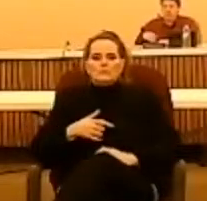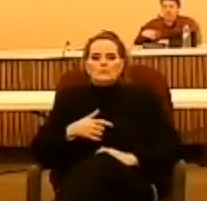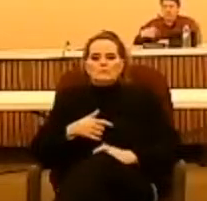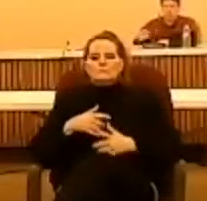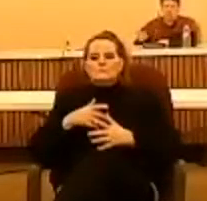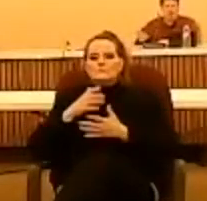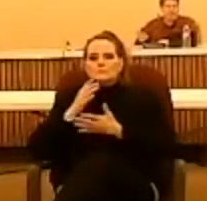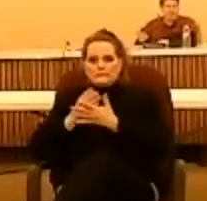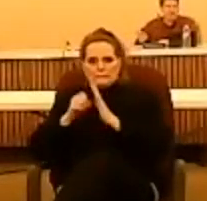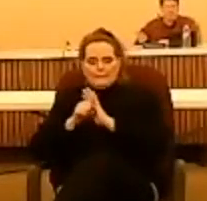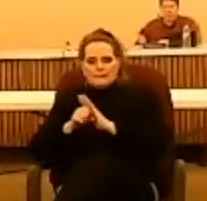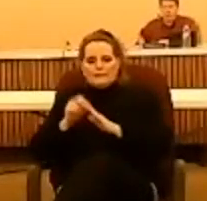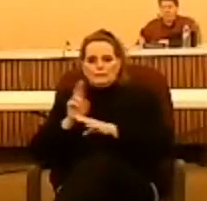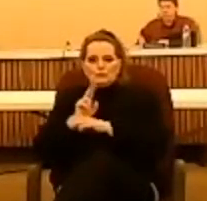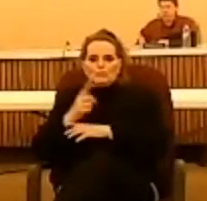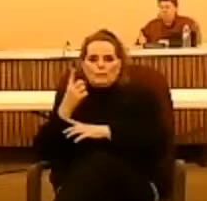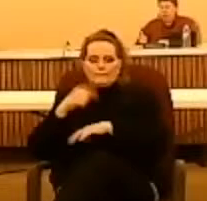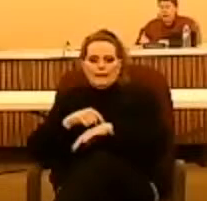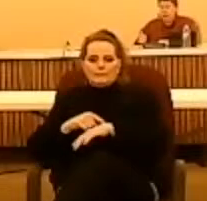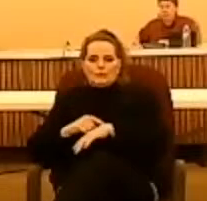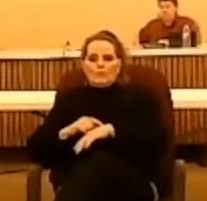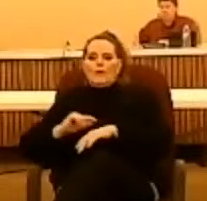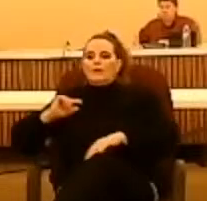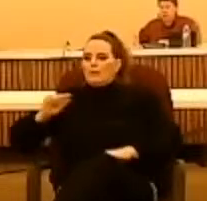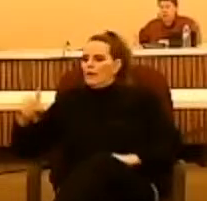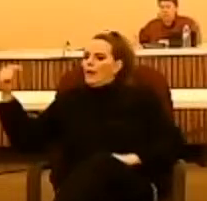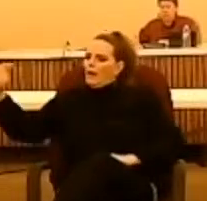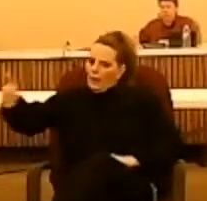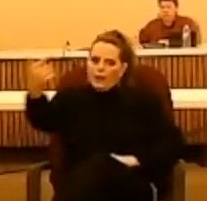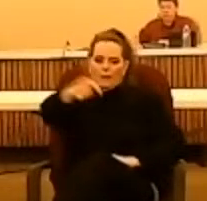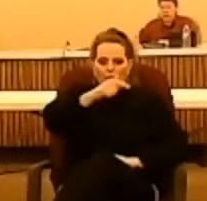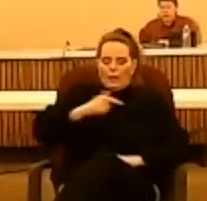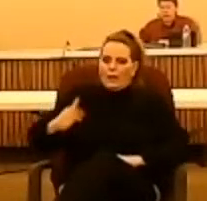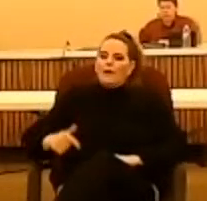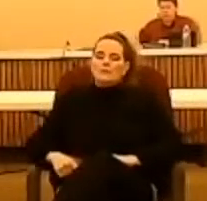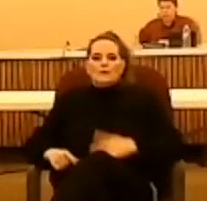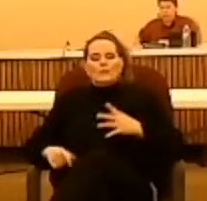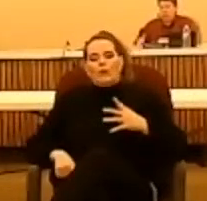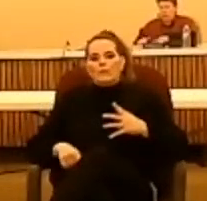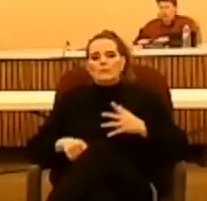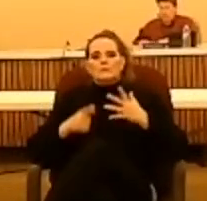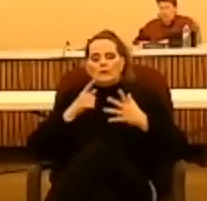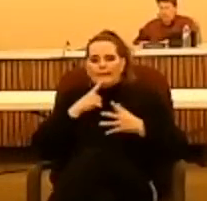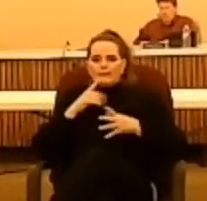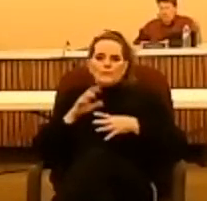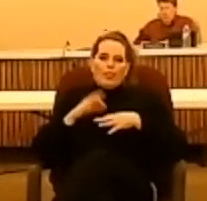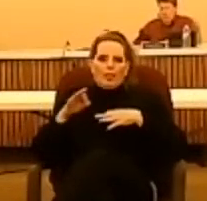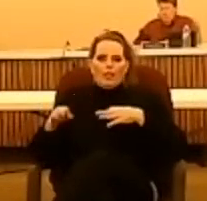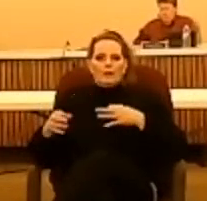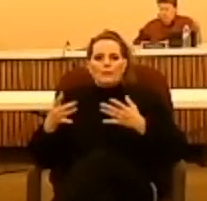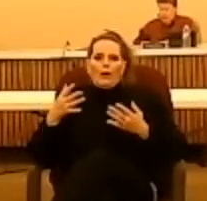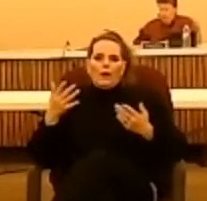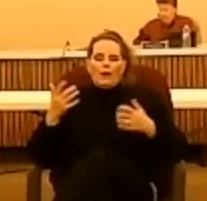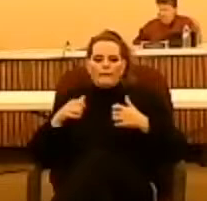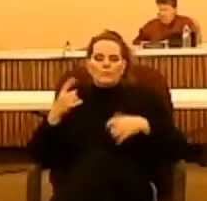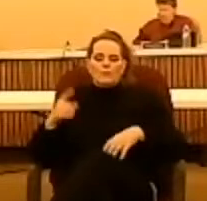it increases everybody's wait time. By adding the southbound right turn lane in the PM peak